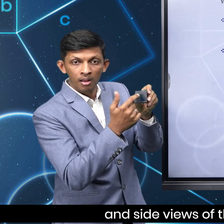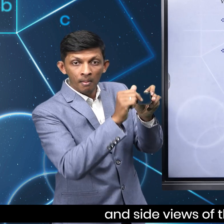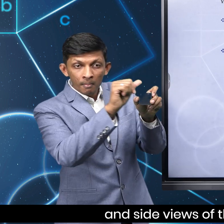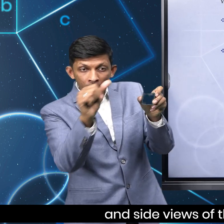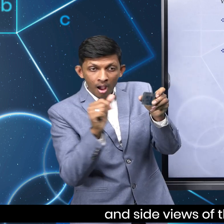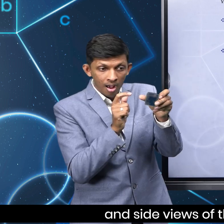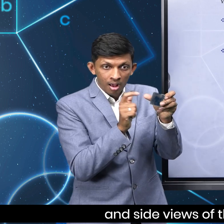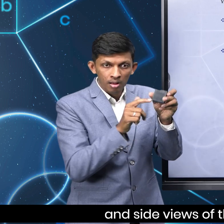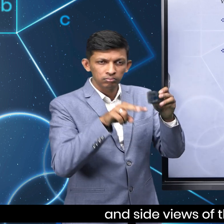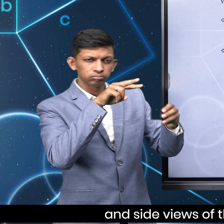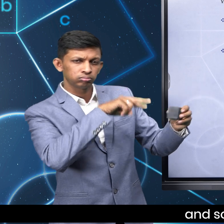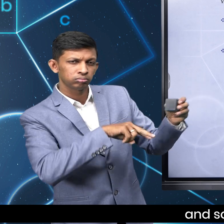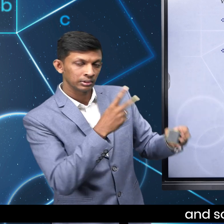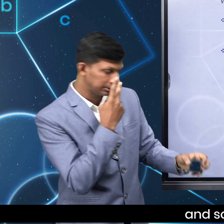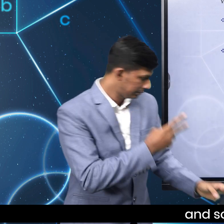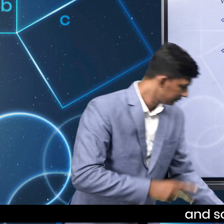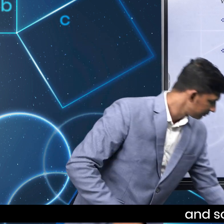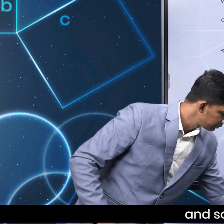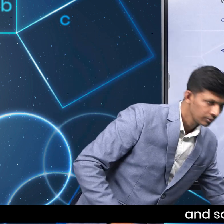completely different, and some faces are hidden.